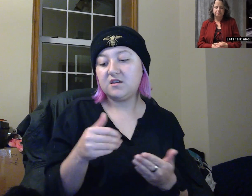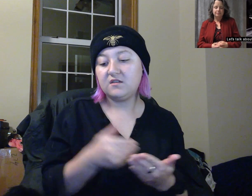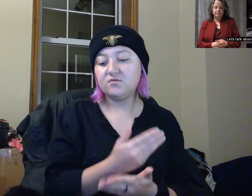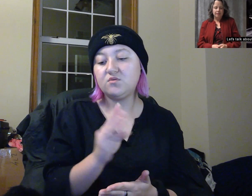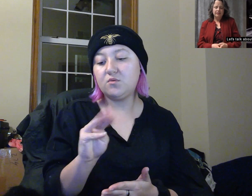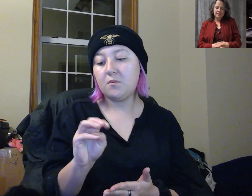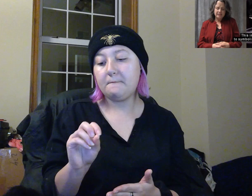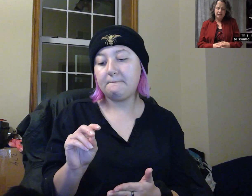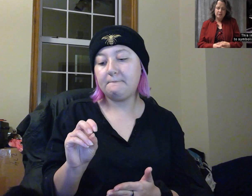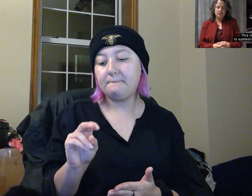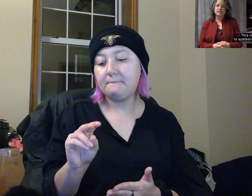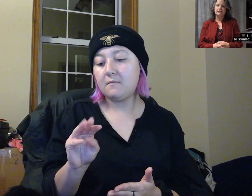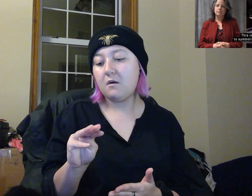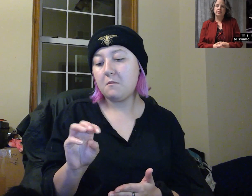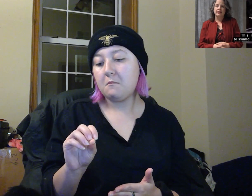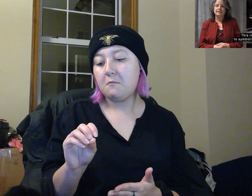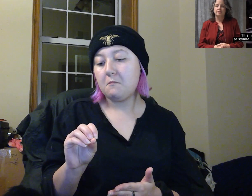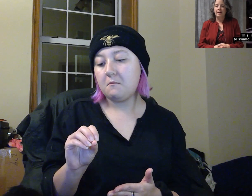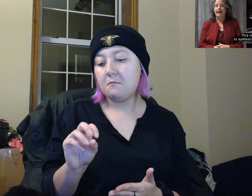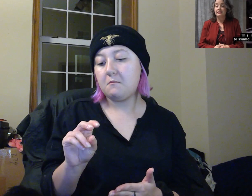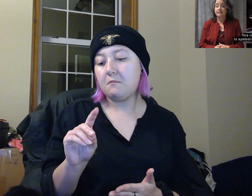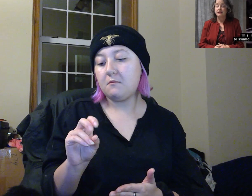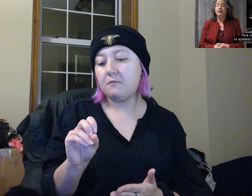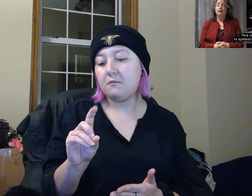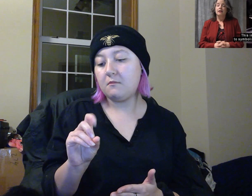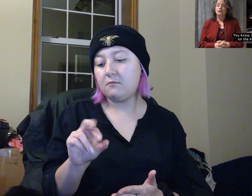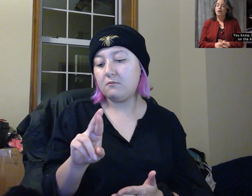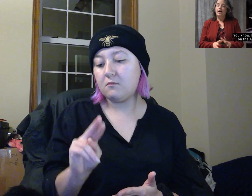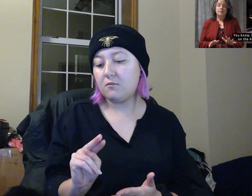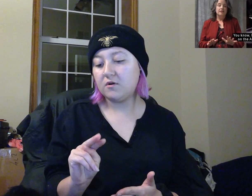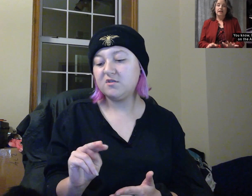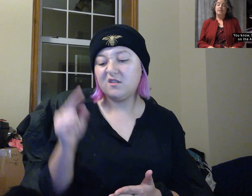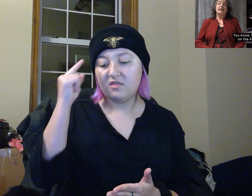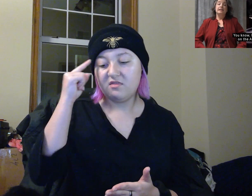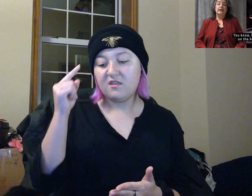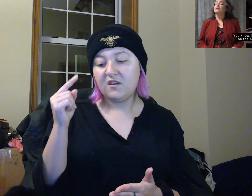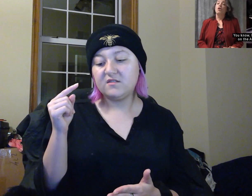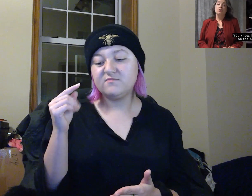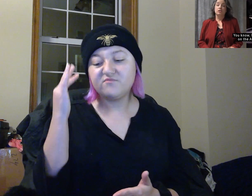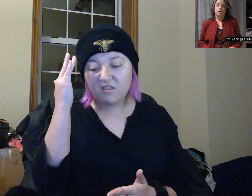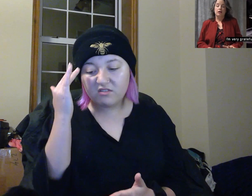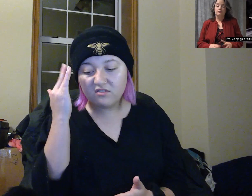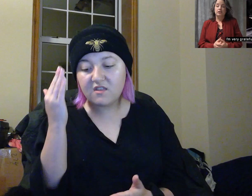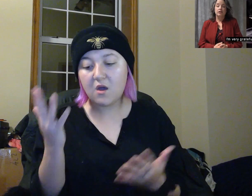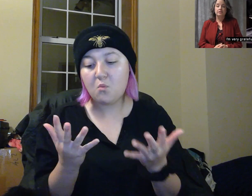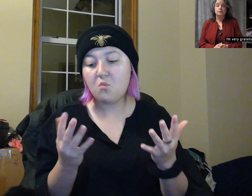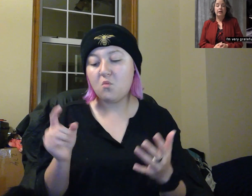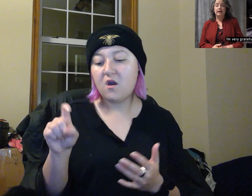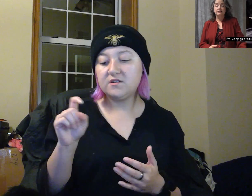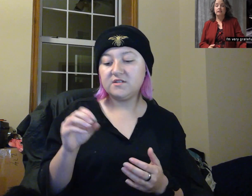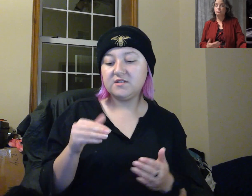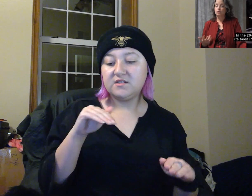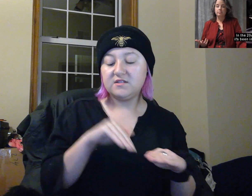those. This image is to symbolize the past. You know, I'm not down on the ADA at all. I'm very grateful it